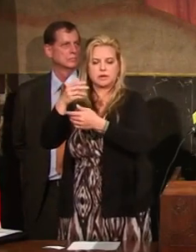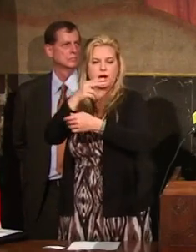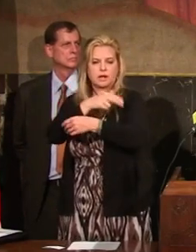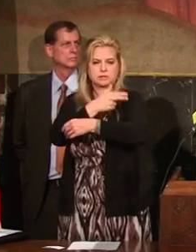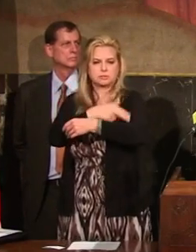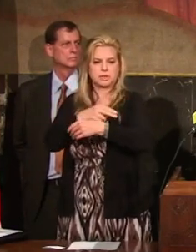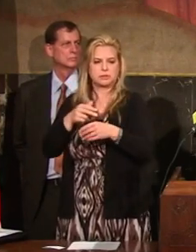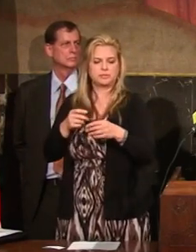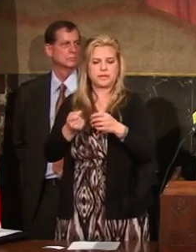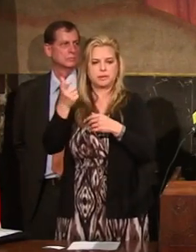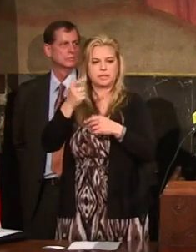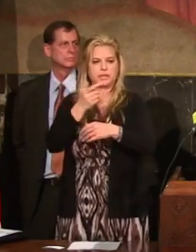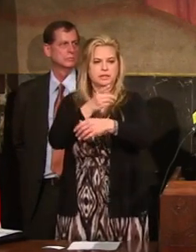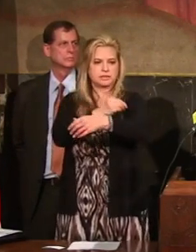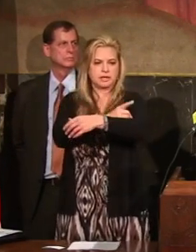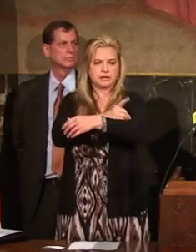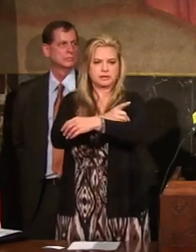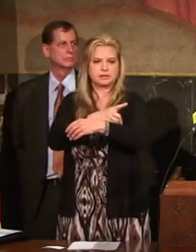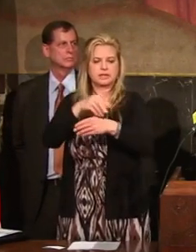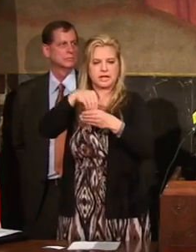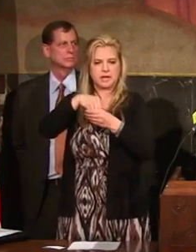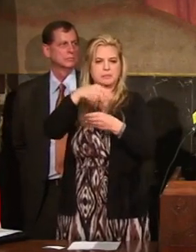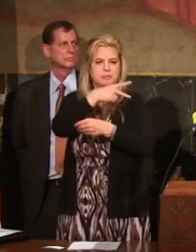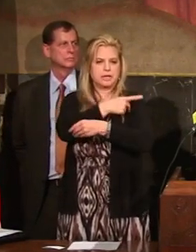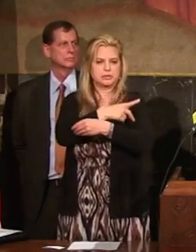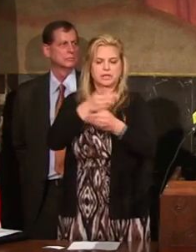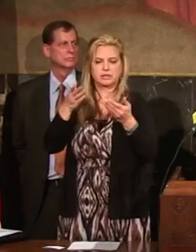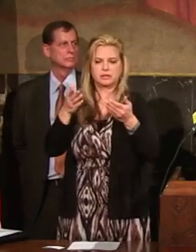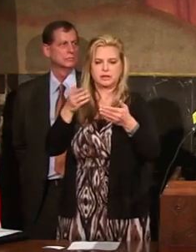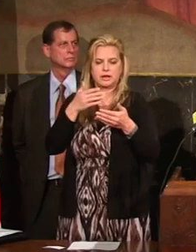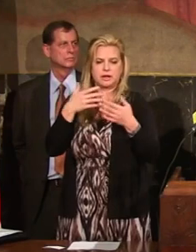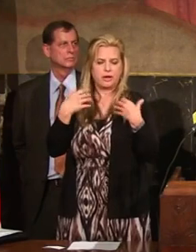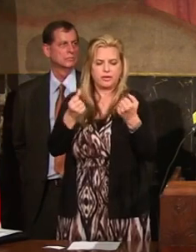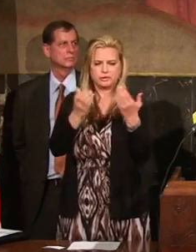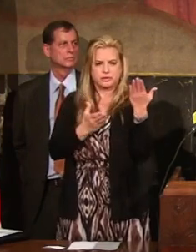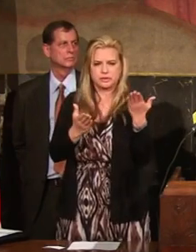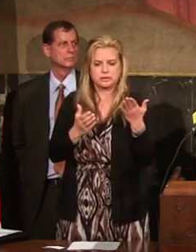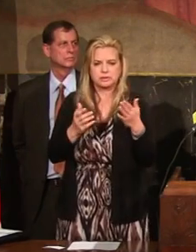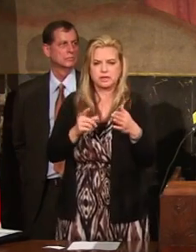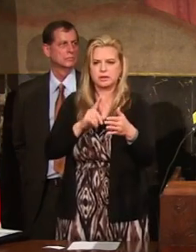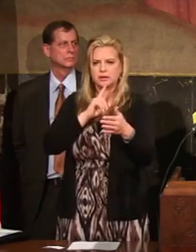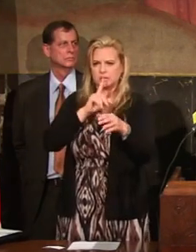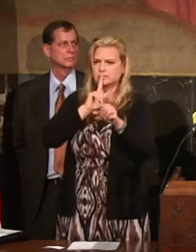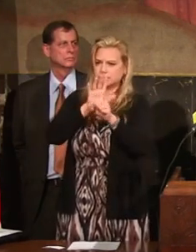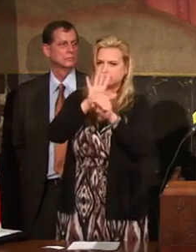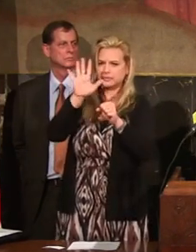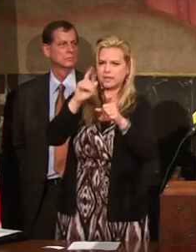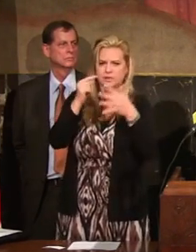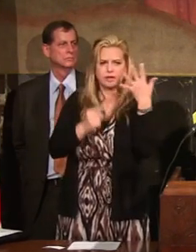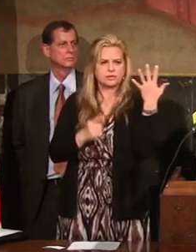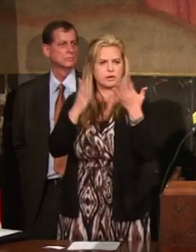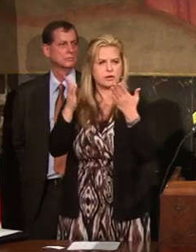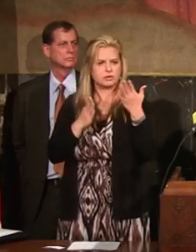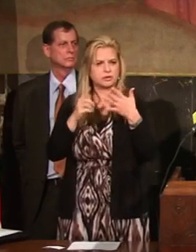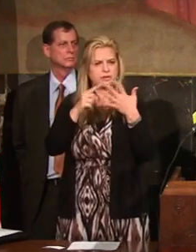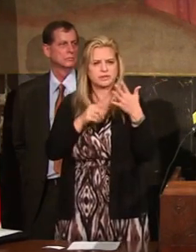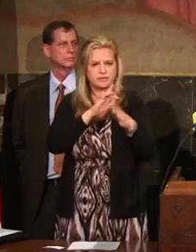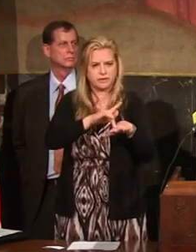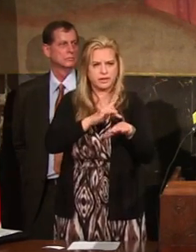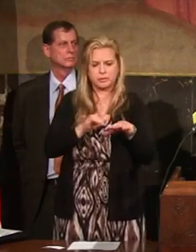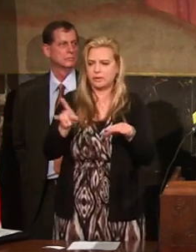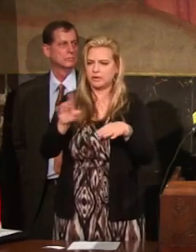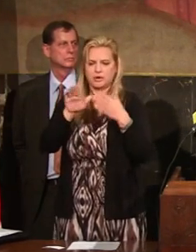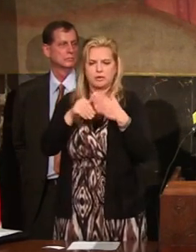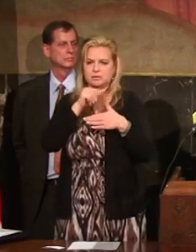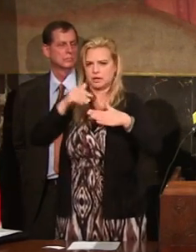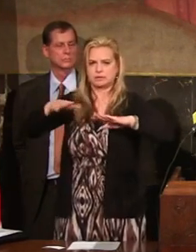and eliminating inpatient mental health services. So I assure you, these are all the choices available to us at these level of cuts, and they are all